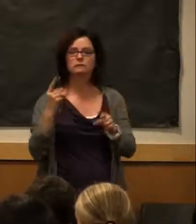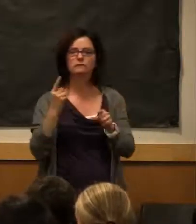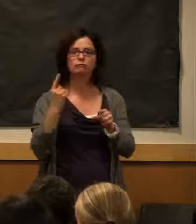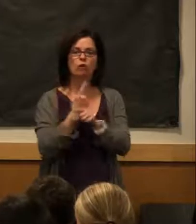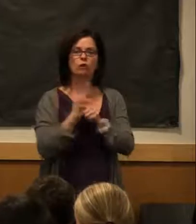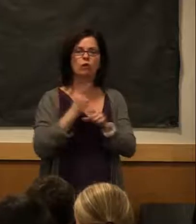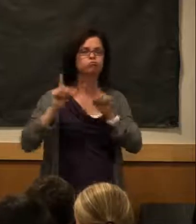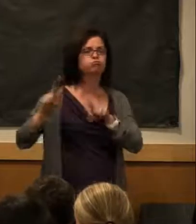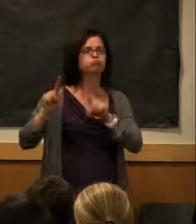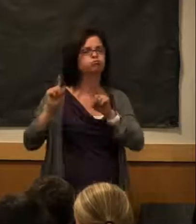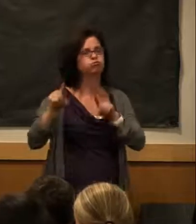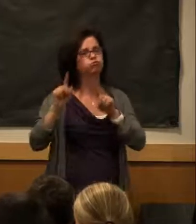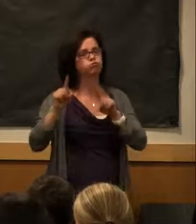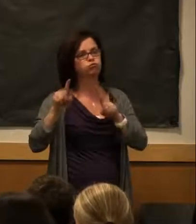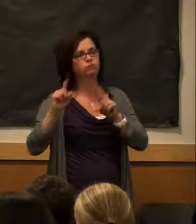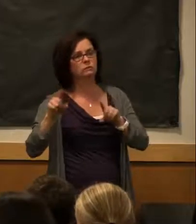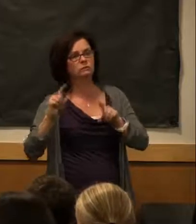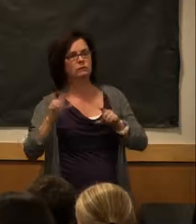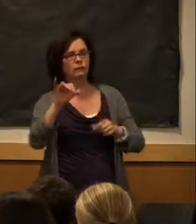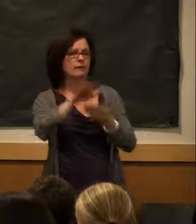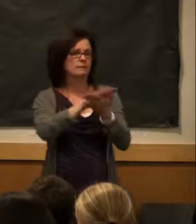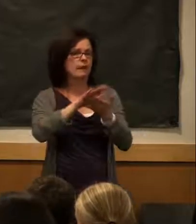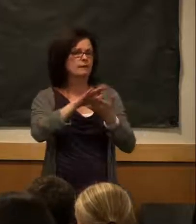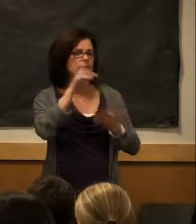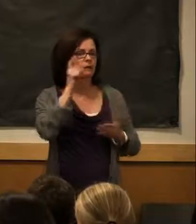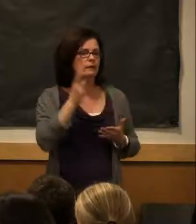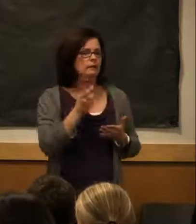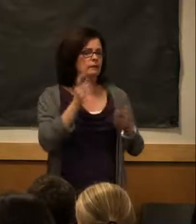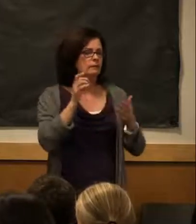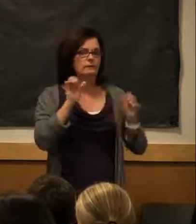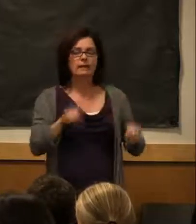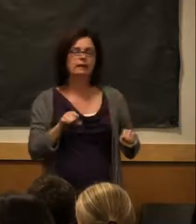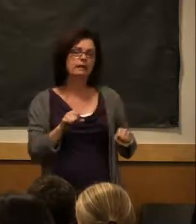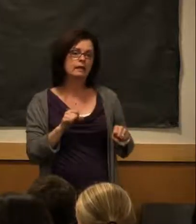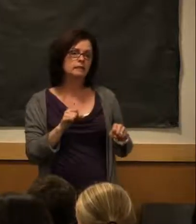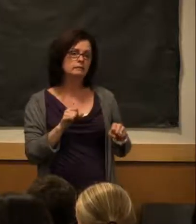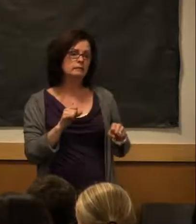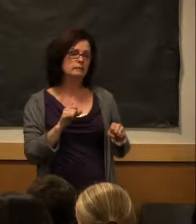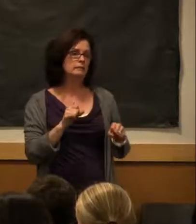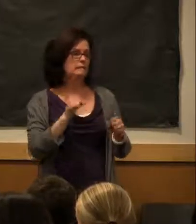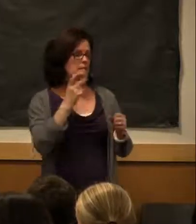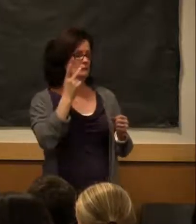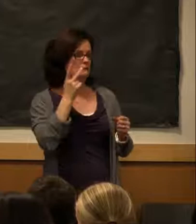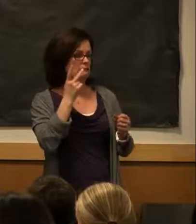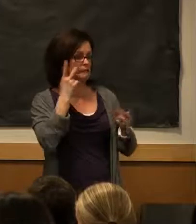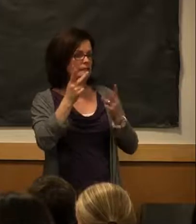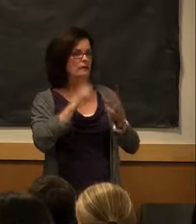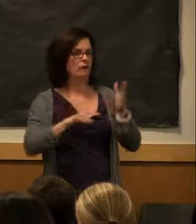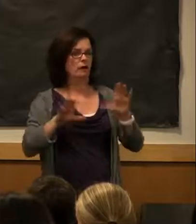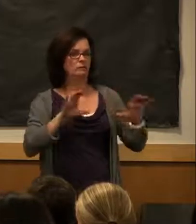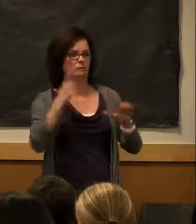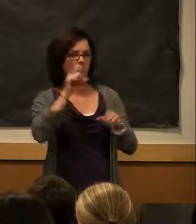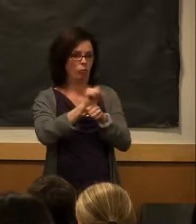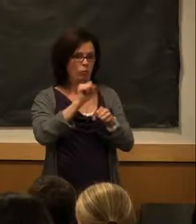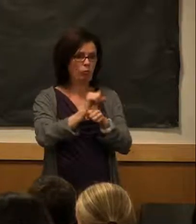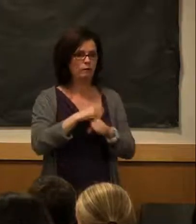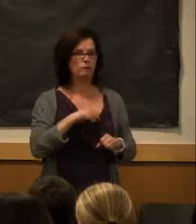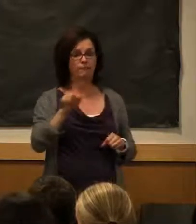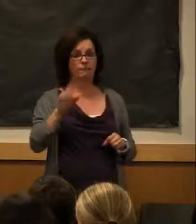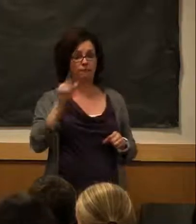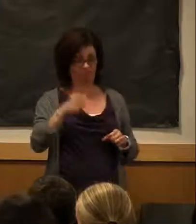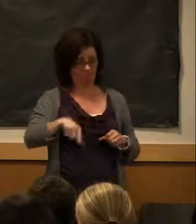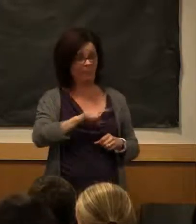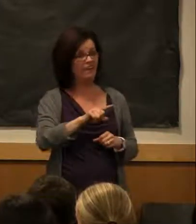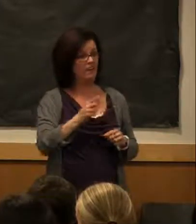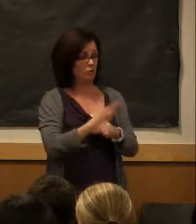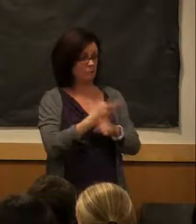basis, you know, which is nice too because they can come and see what I do for work. And they put on sleep shades, they